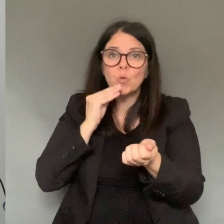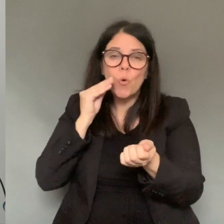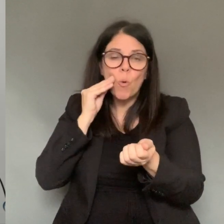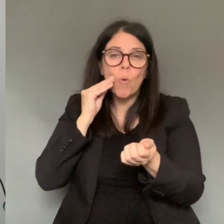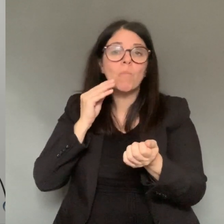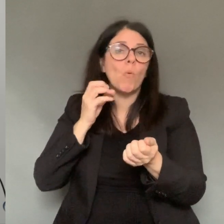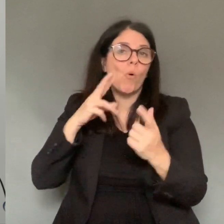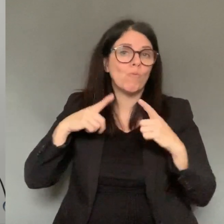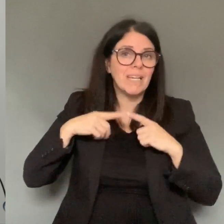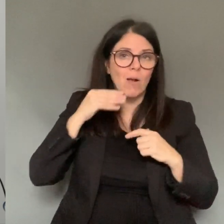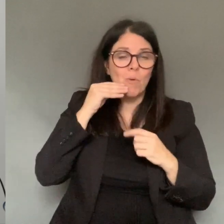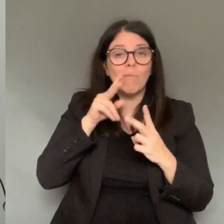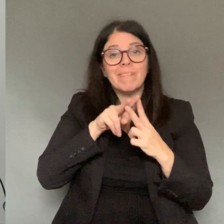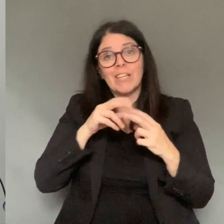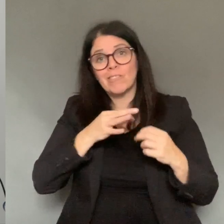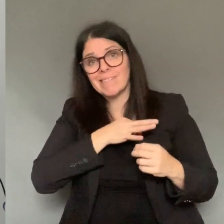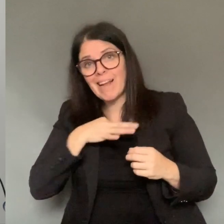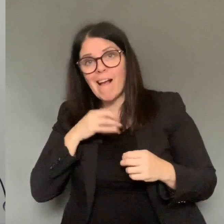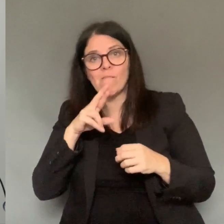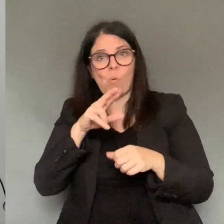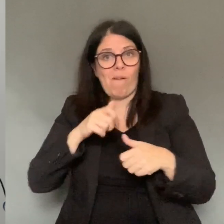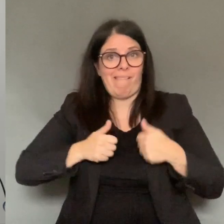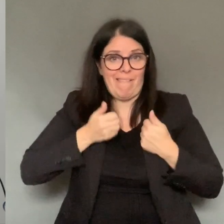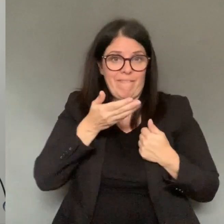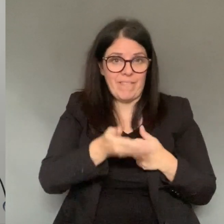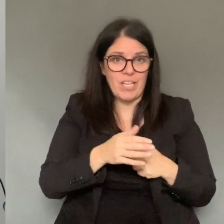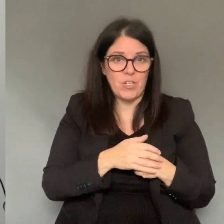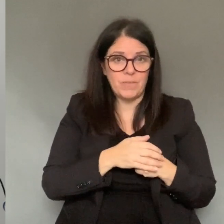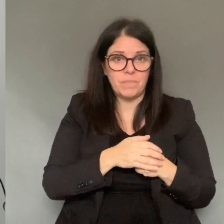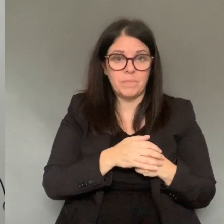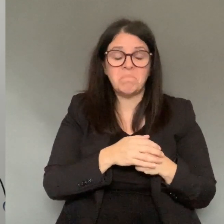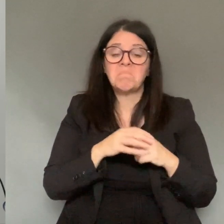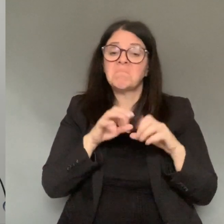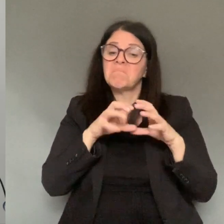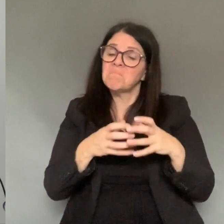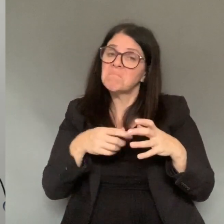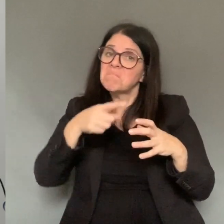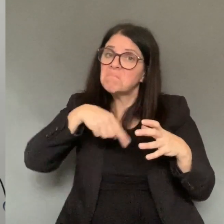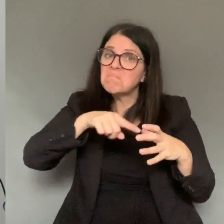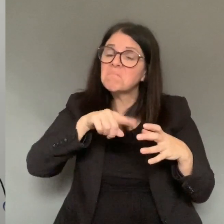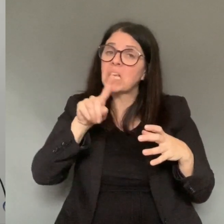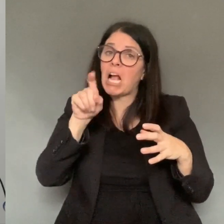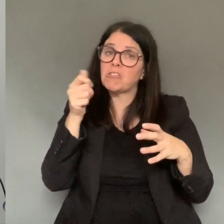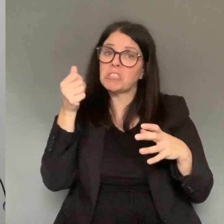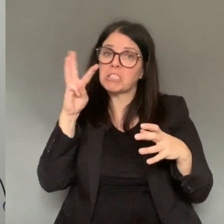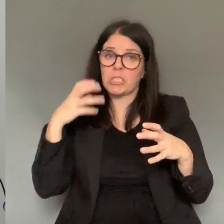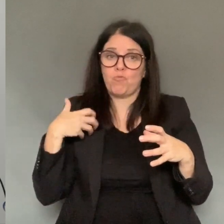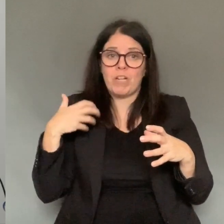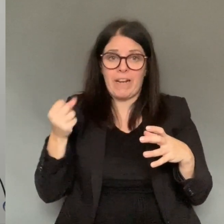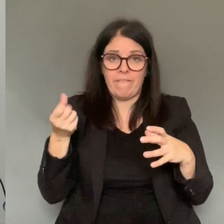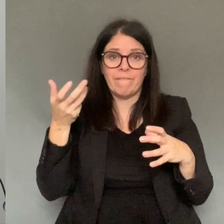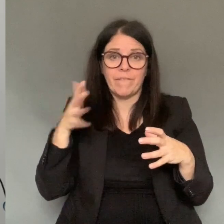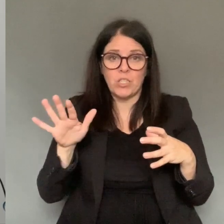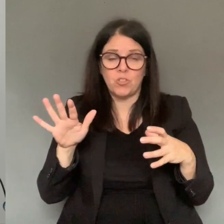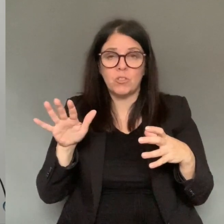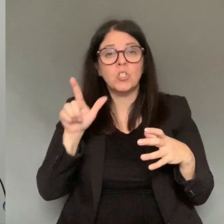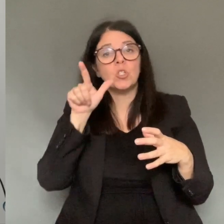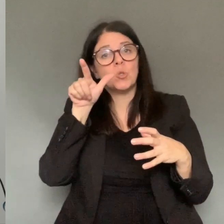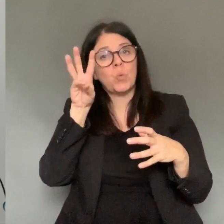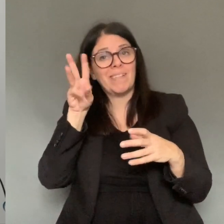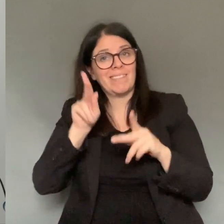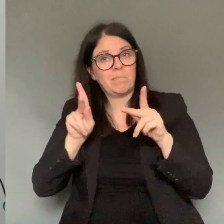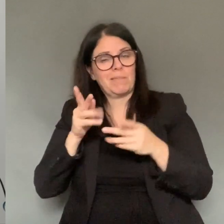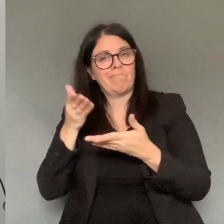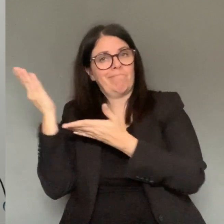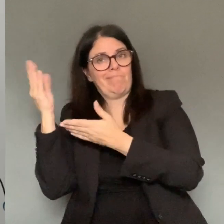experiencing COVID-19 outbreaks. Testing for COVID-19 is based on a clinical assessment. Symptoms